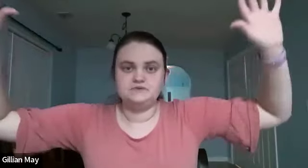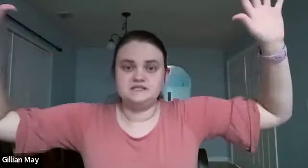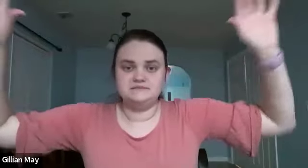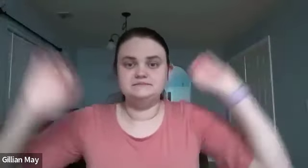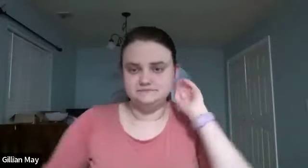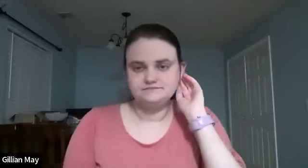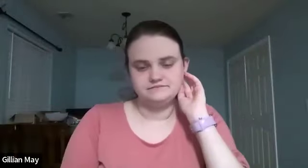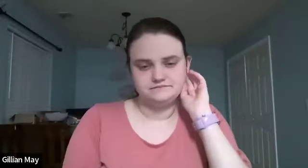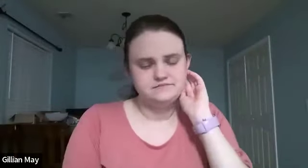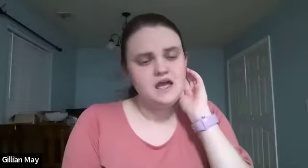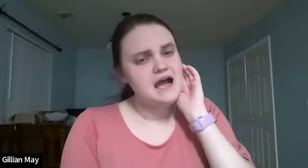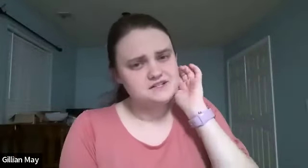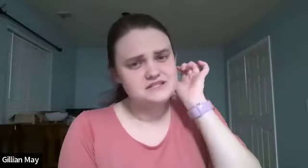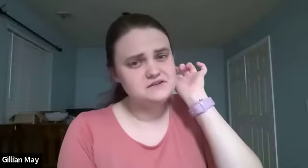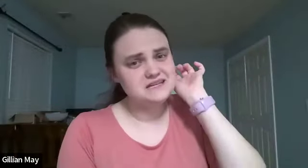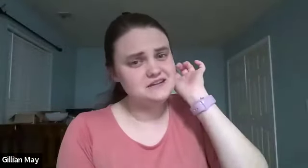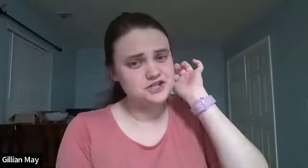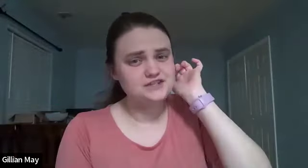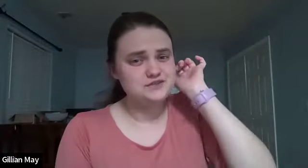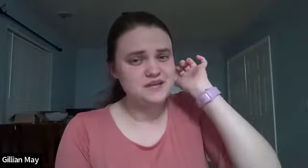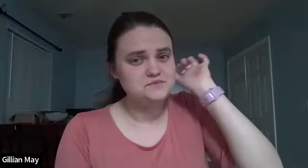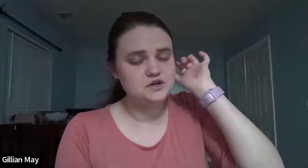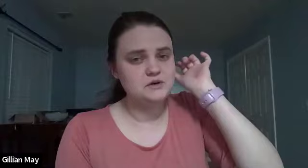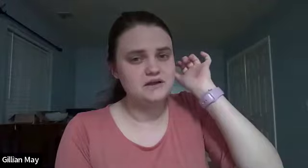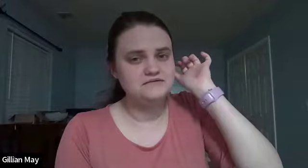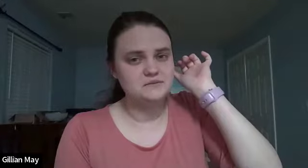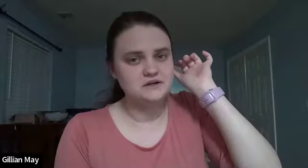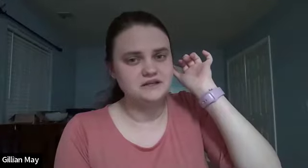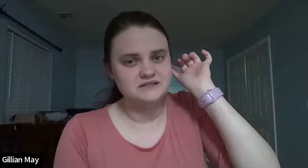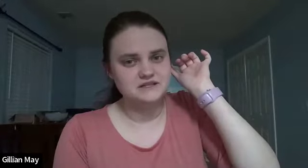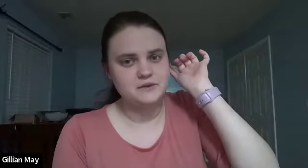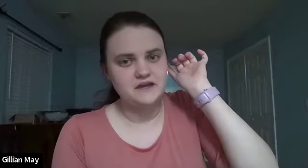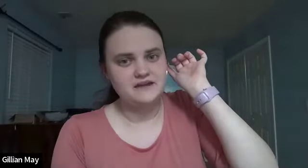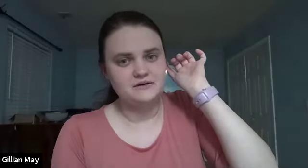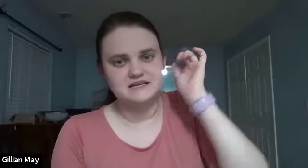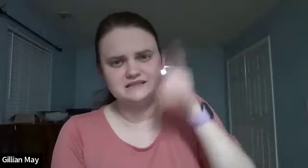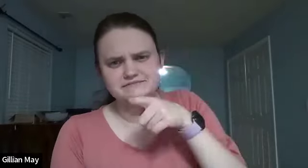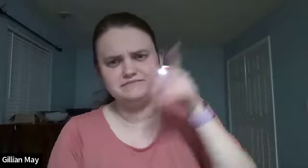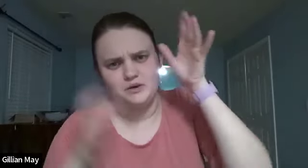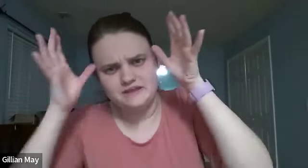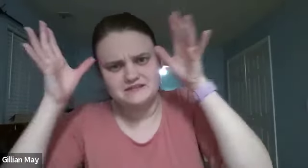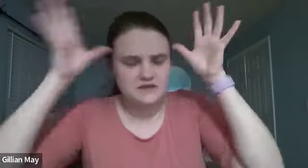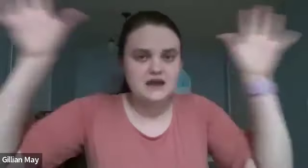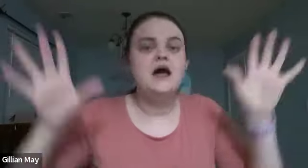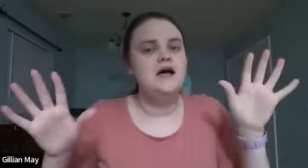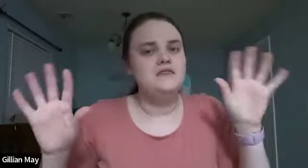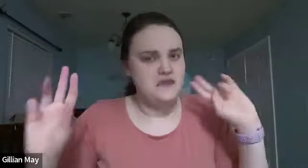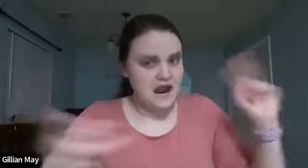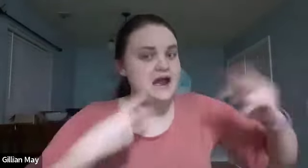Moose. I do see those get interchanged sometimes. So if someone yells at you about that or says, no, this or that, I have seen